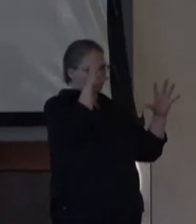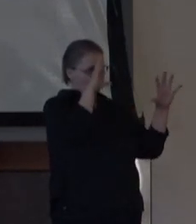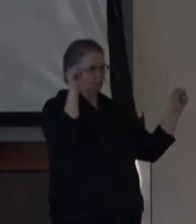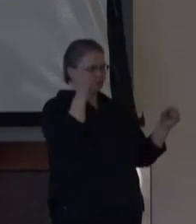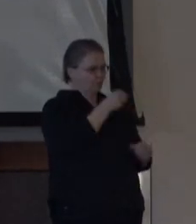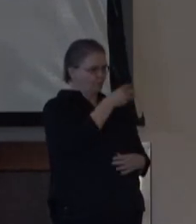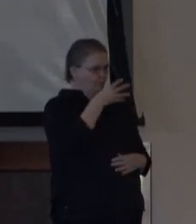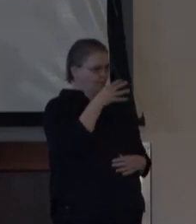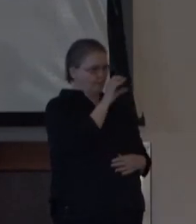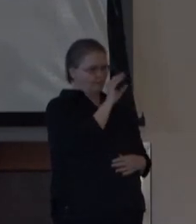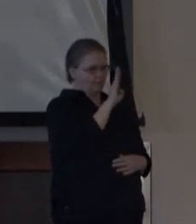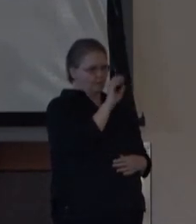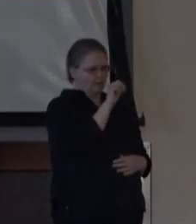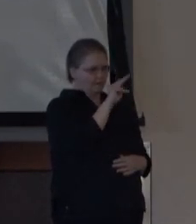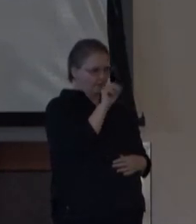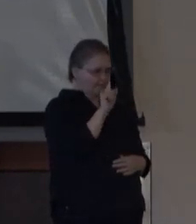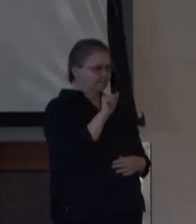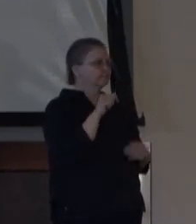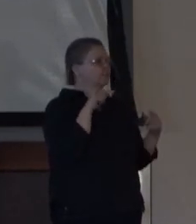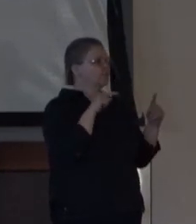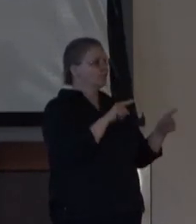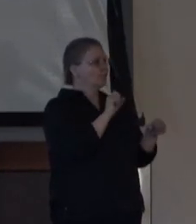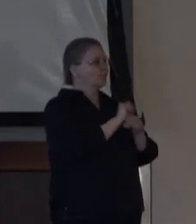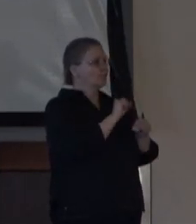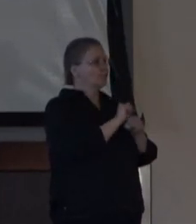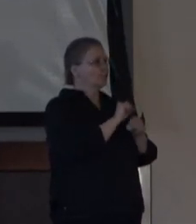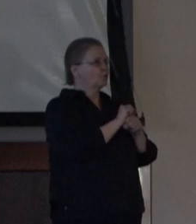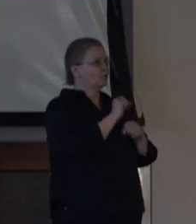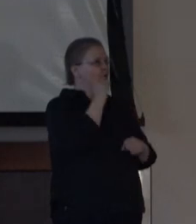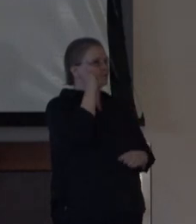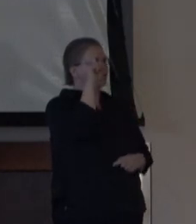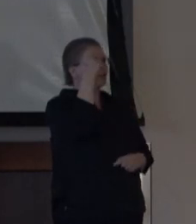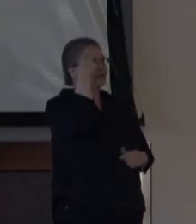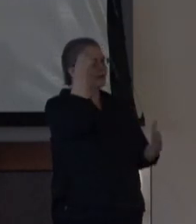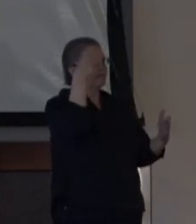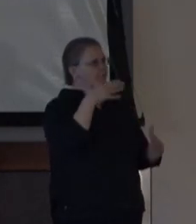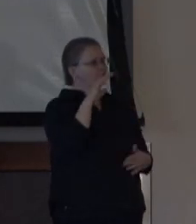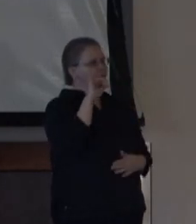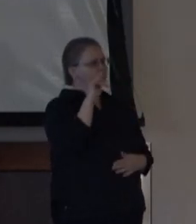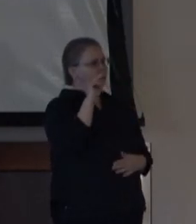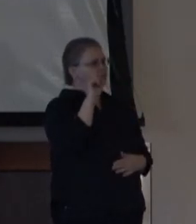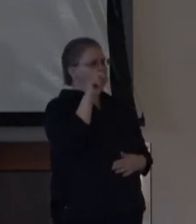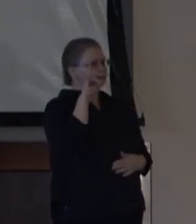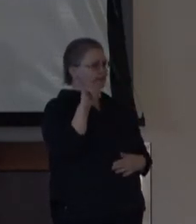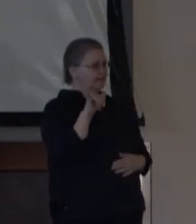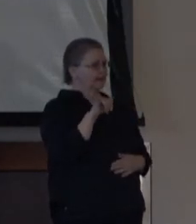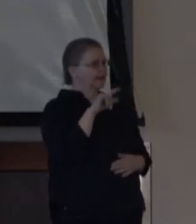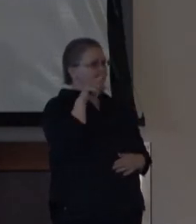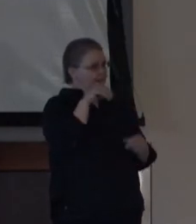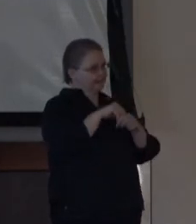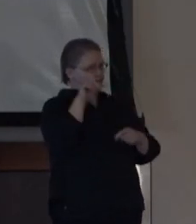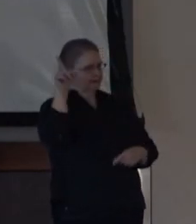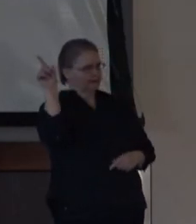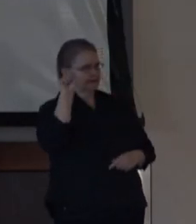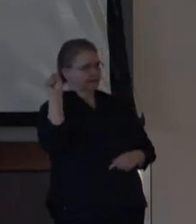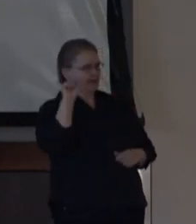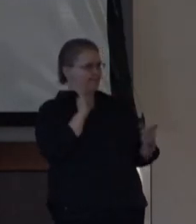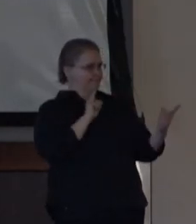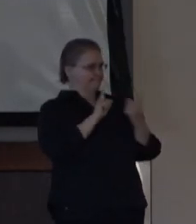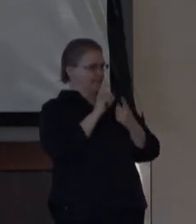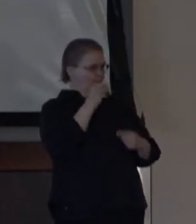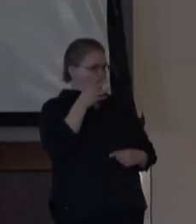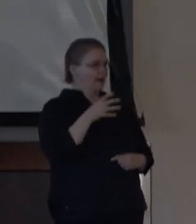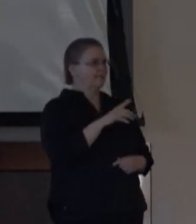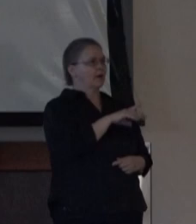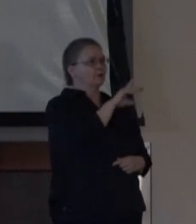Obama while I was doing work actually for Governor Inslee. So I got to meet Barack Obama in Seattle. In 2018,